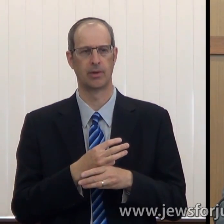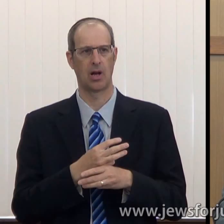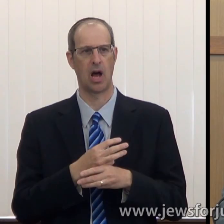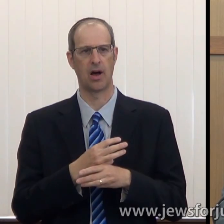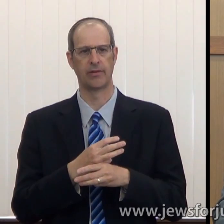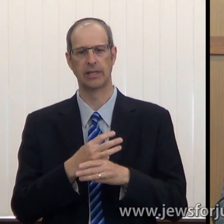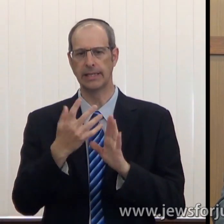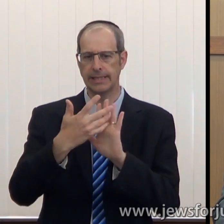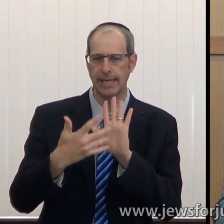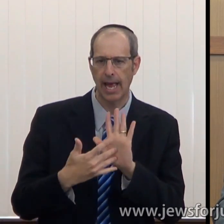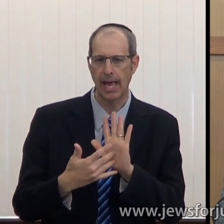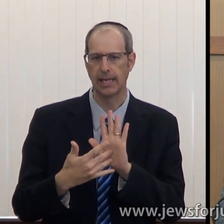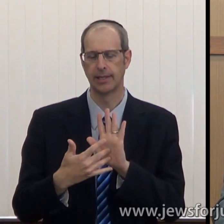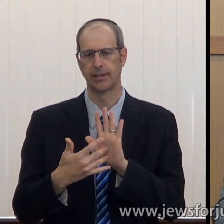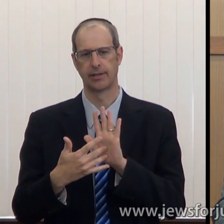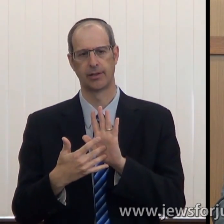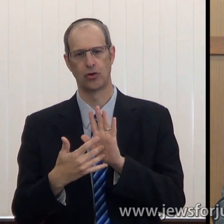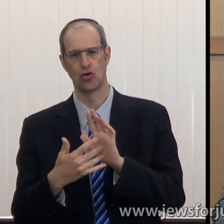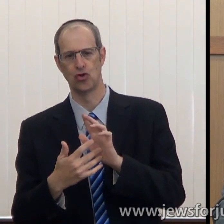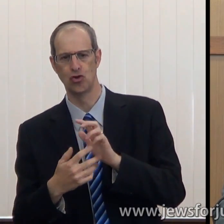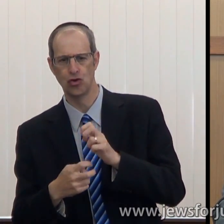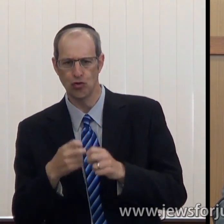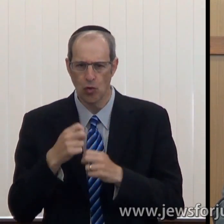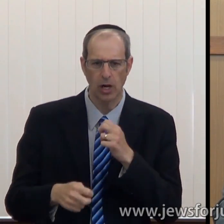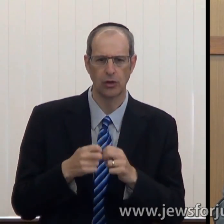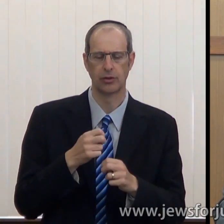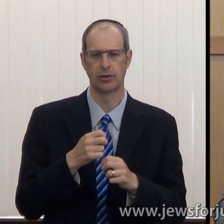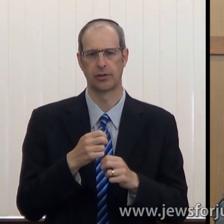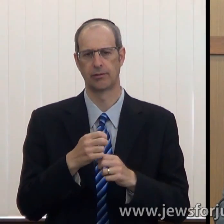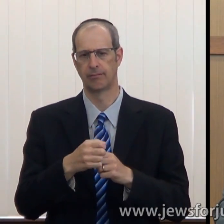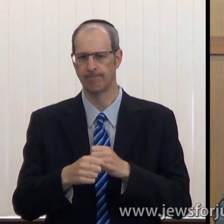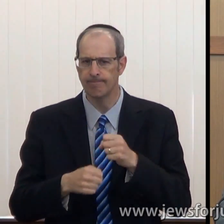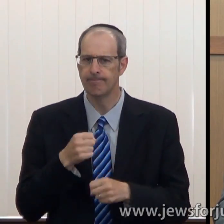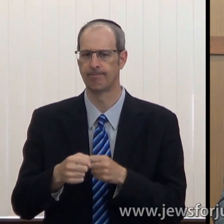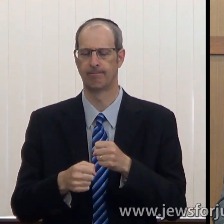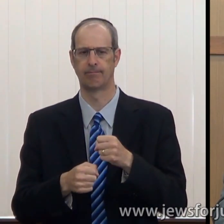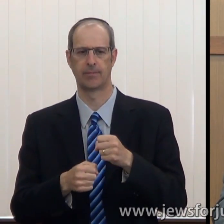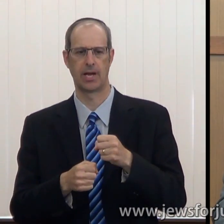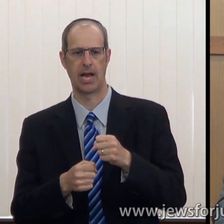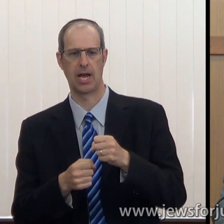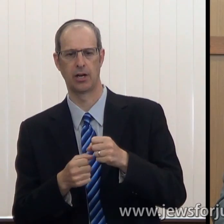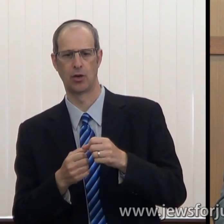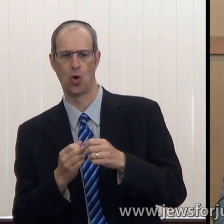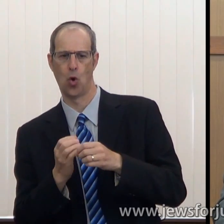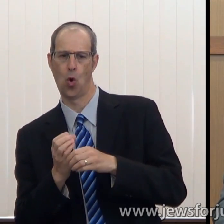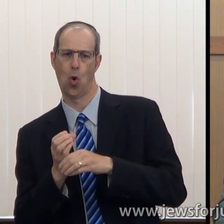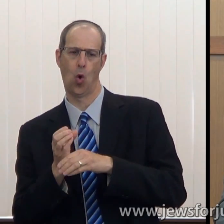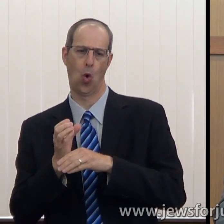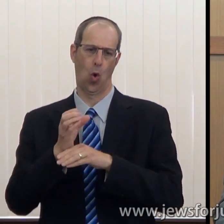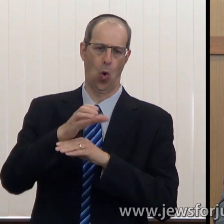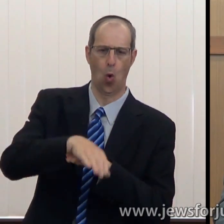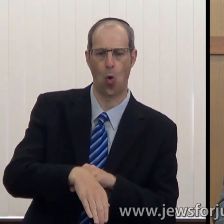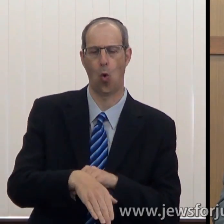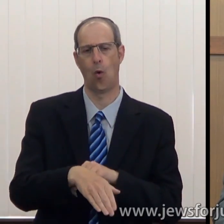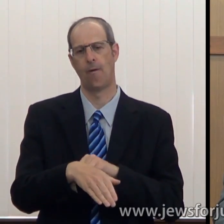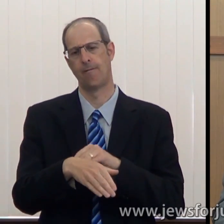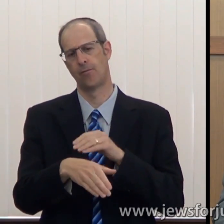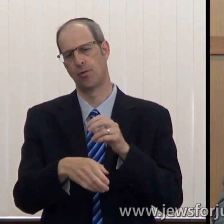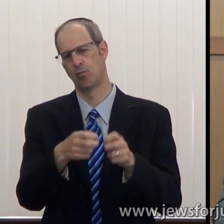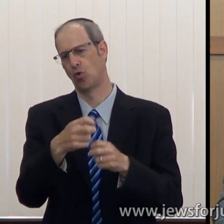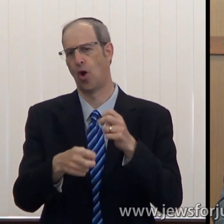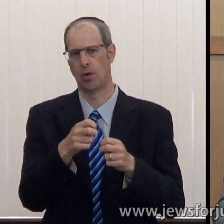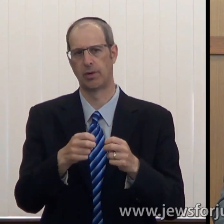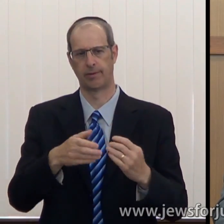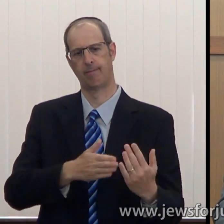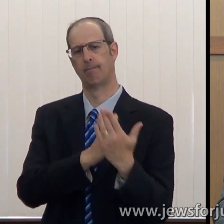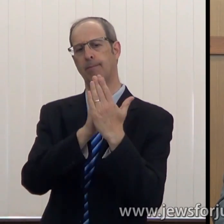tests and struggles and overcoming obstacles. That's the whole life we live. Every